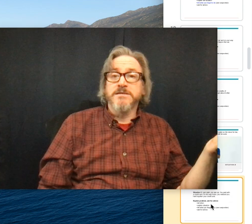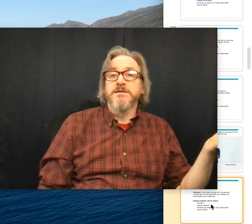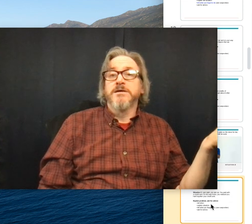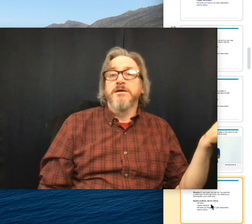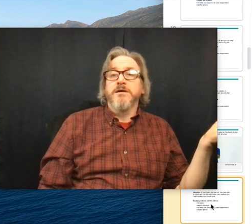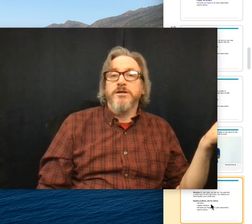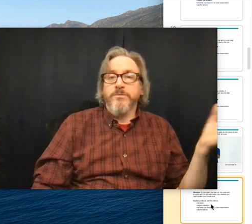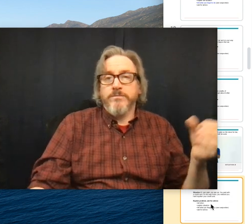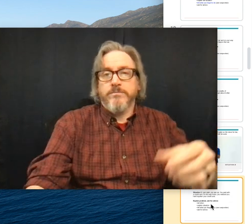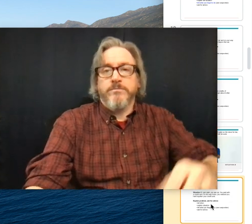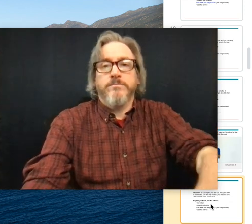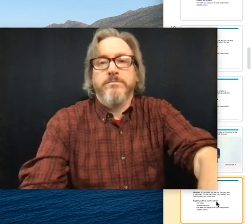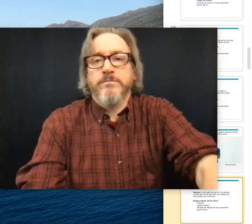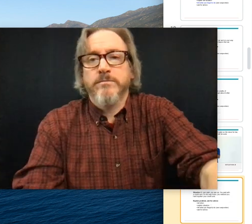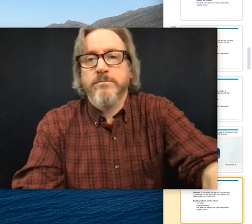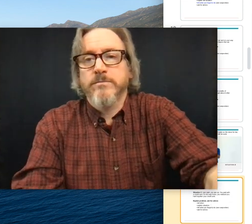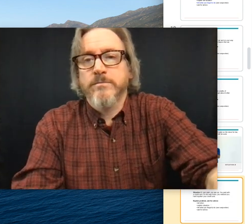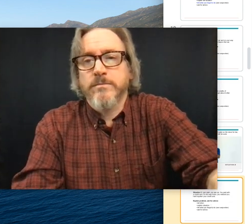eat.